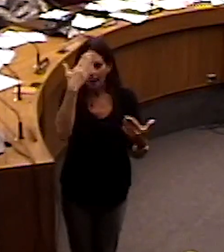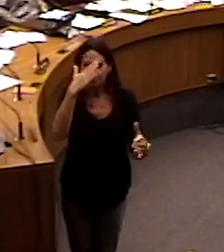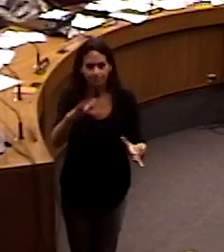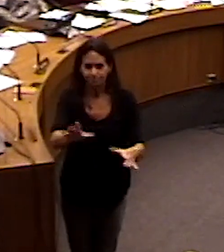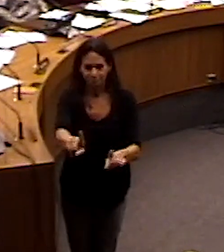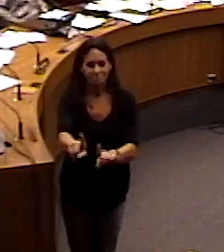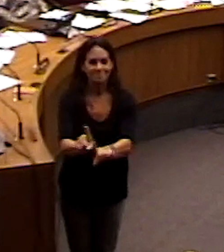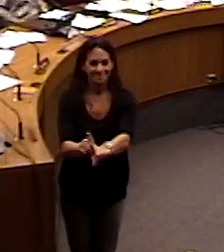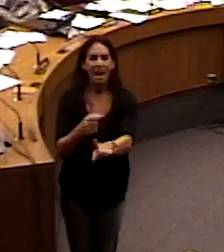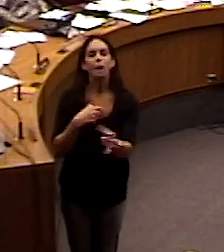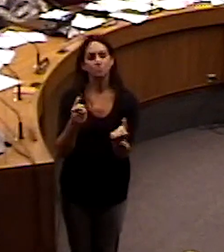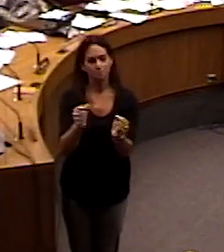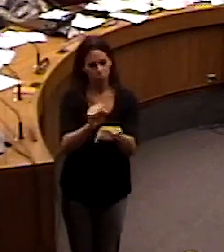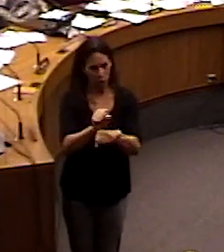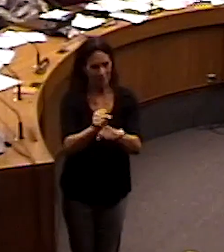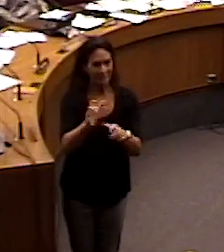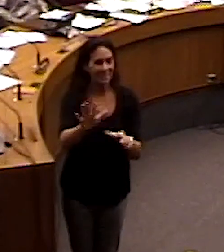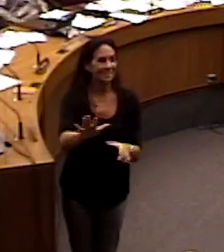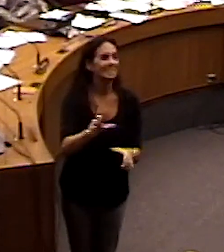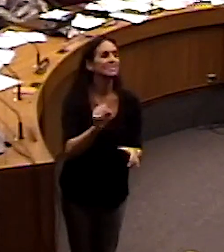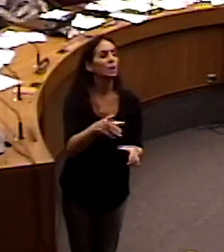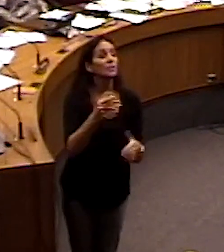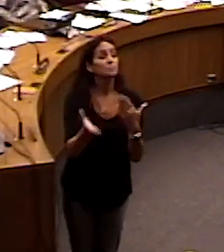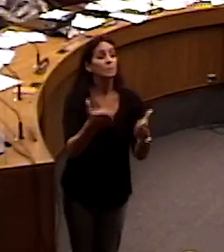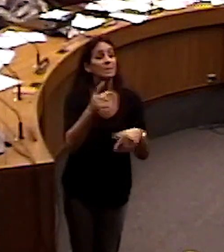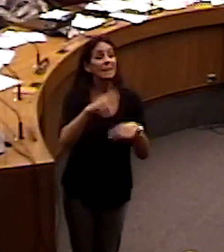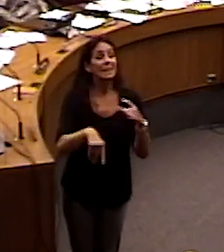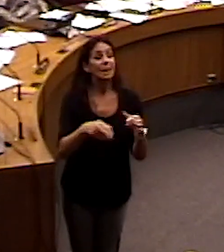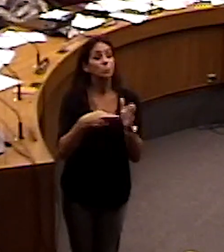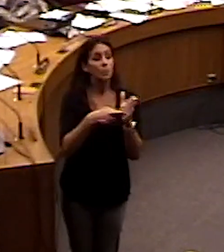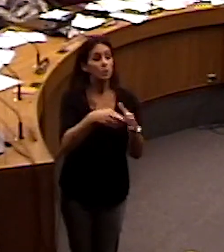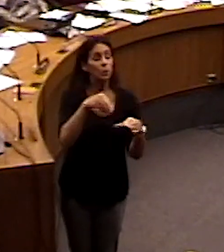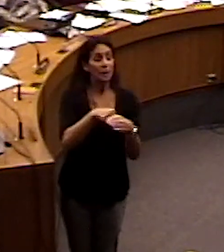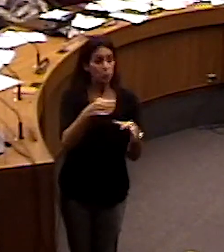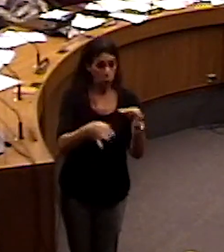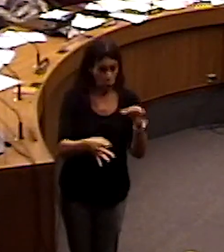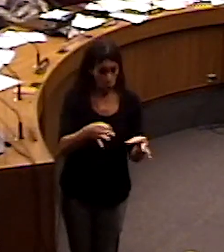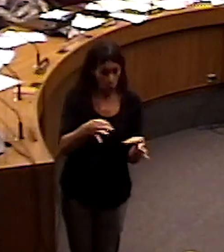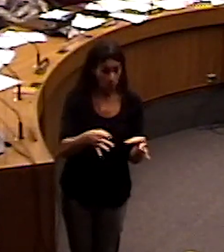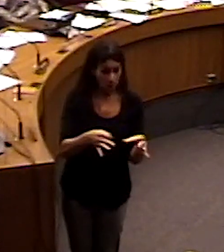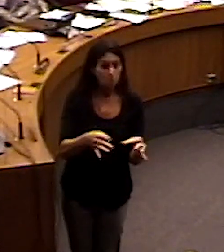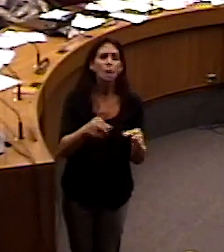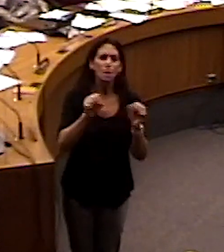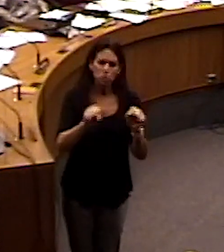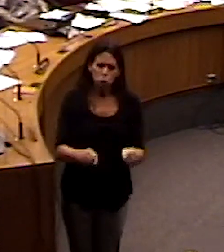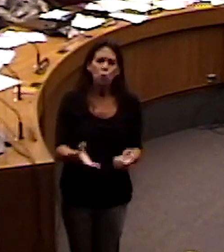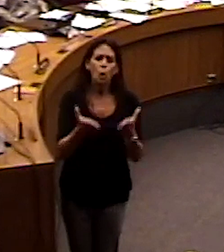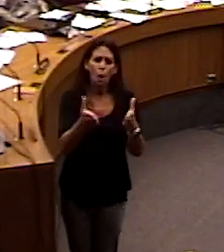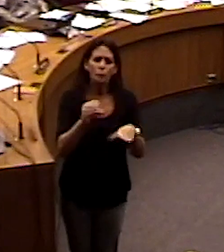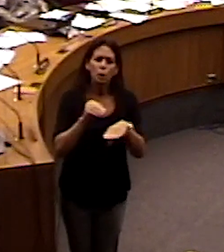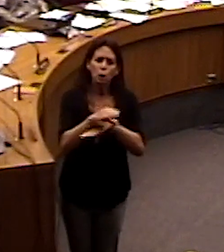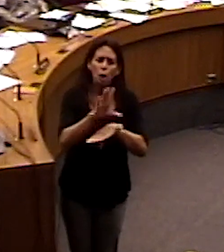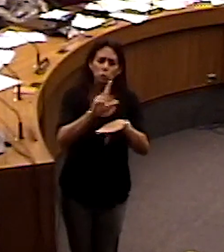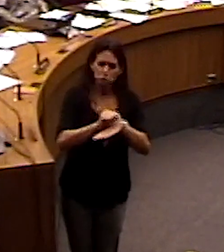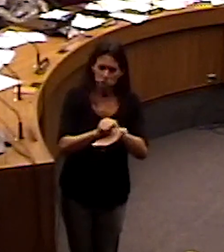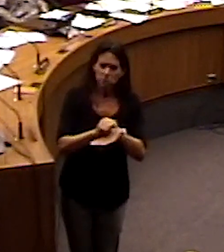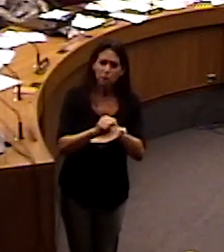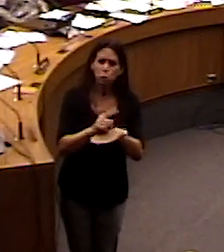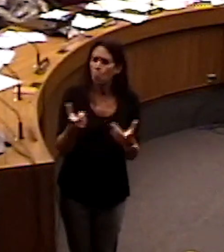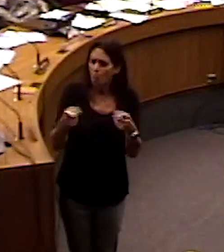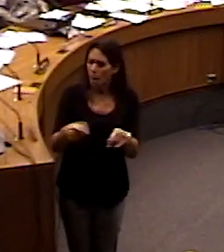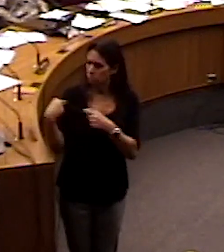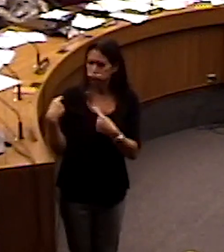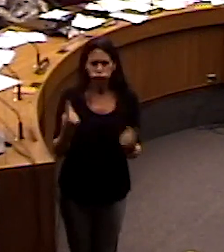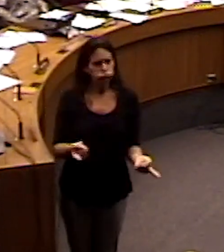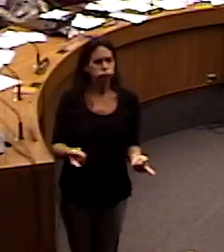they can't represent you in court right now, they should be able to give you a consultation on what can be done in the interim